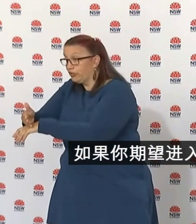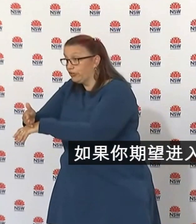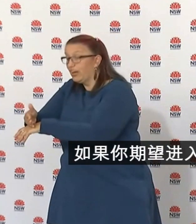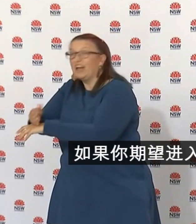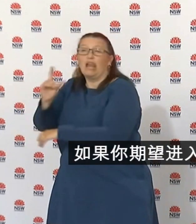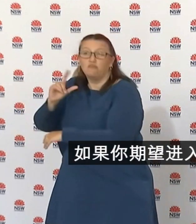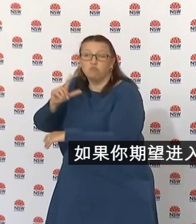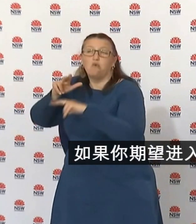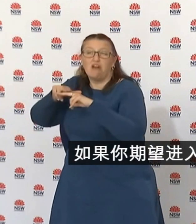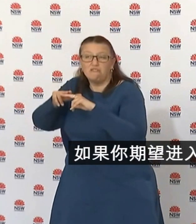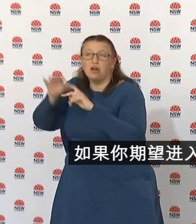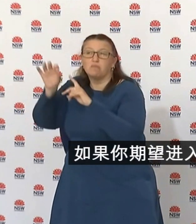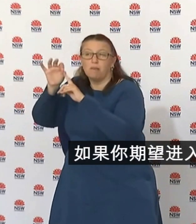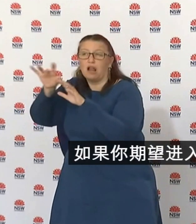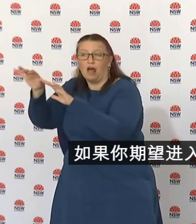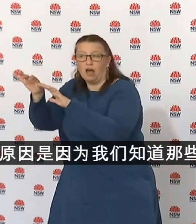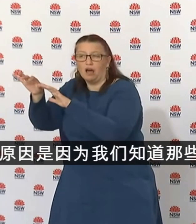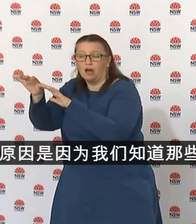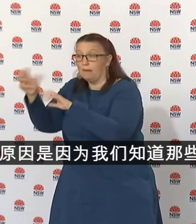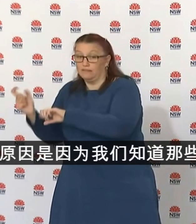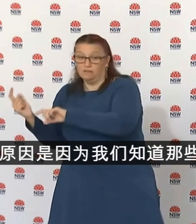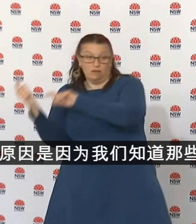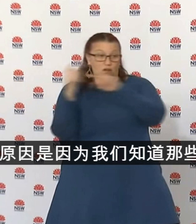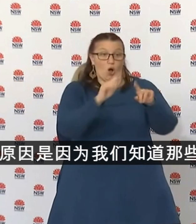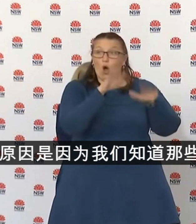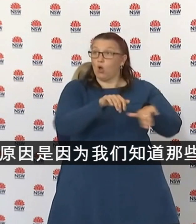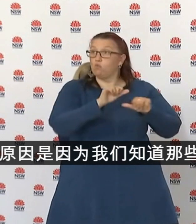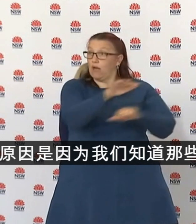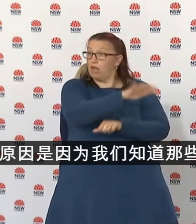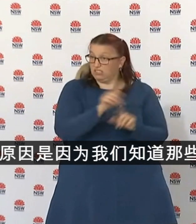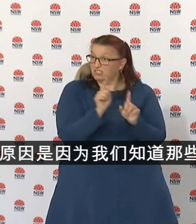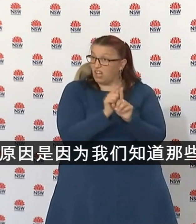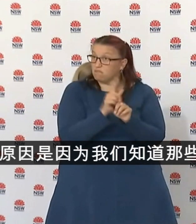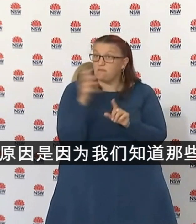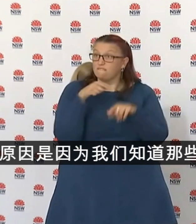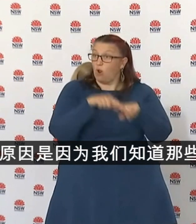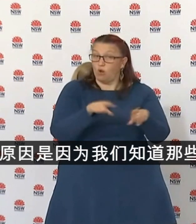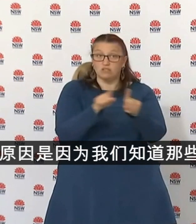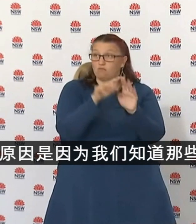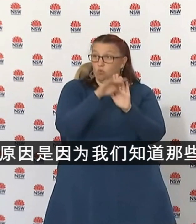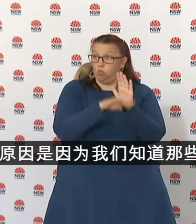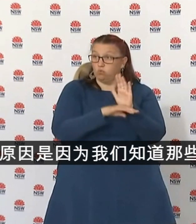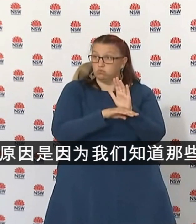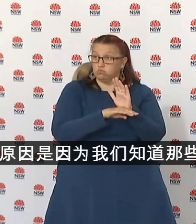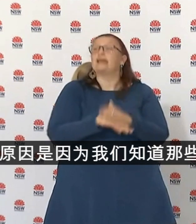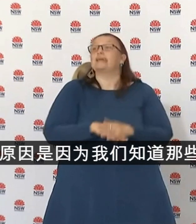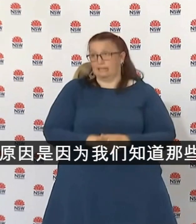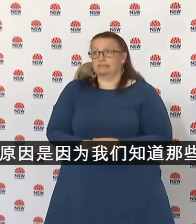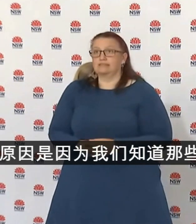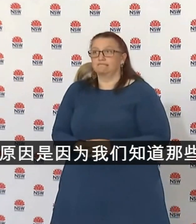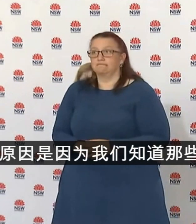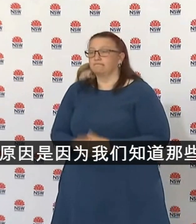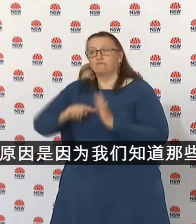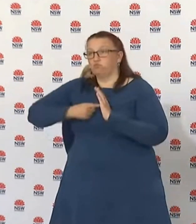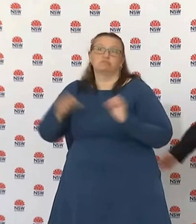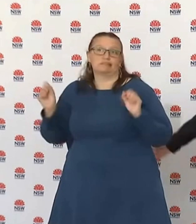8 LGAs as an expectation, you wear a mask, and what's the reason? Because we know the virus in those LGAs is a problem for us. How big